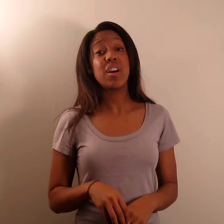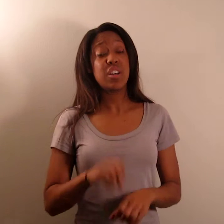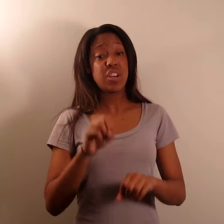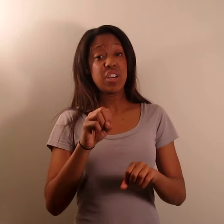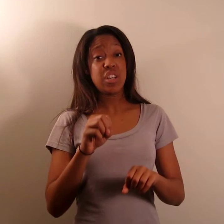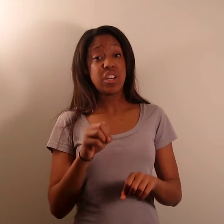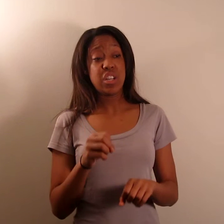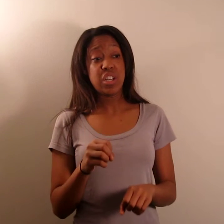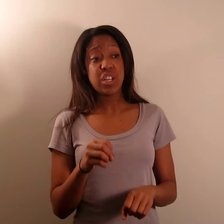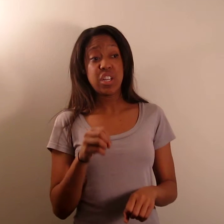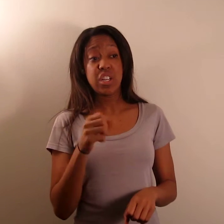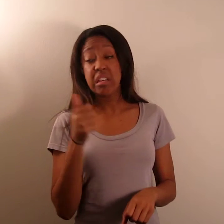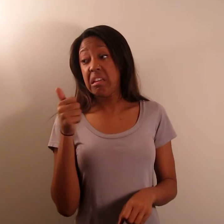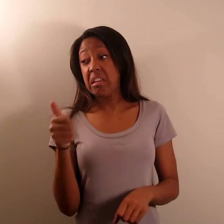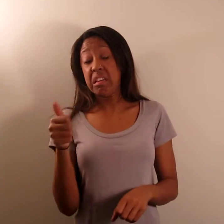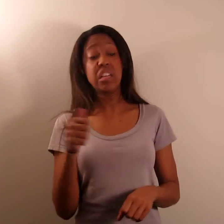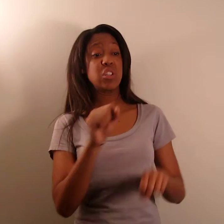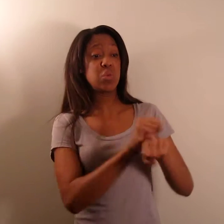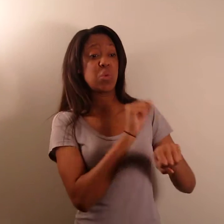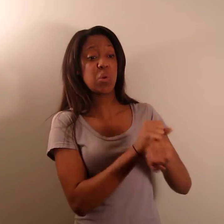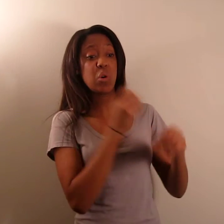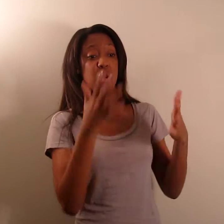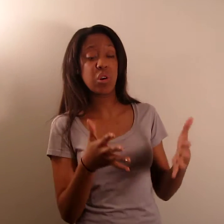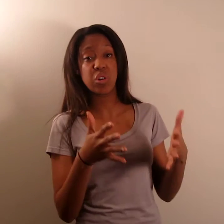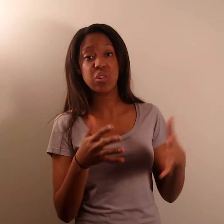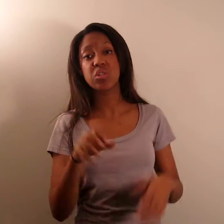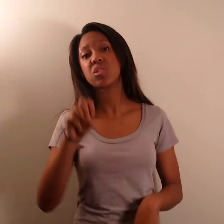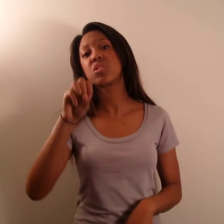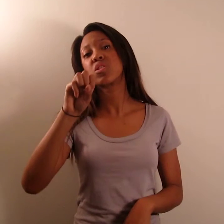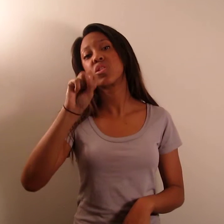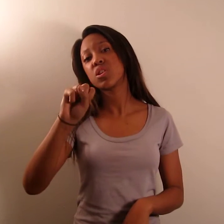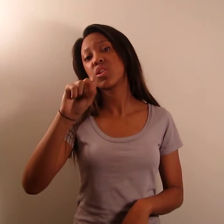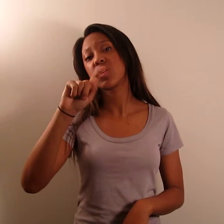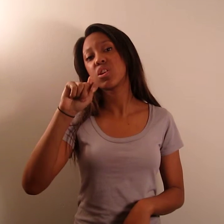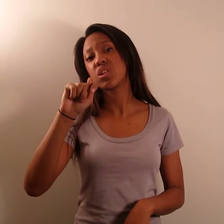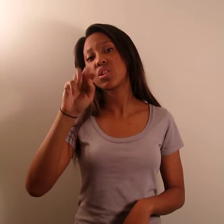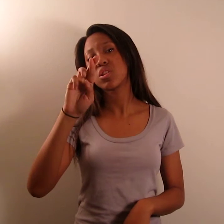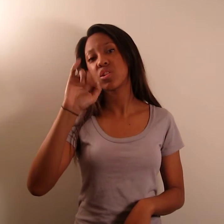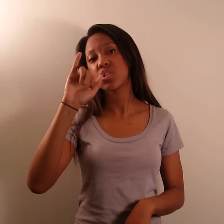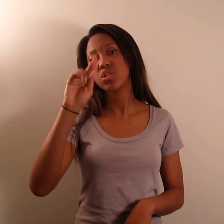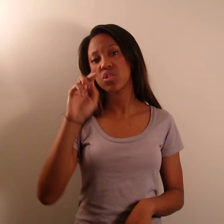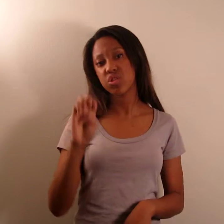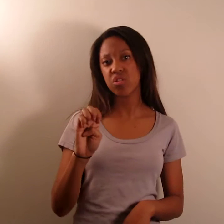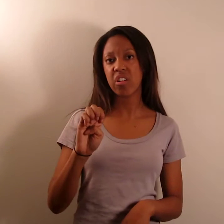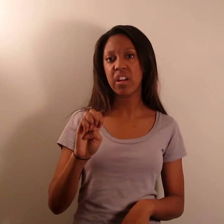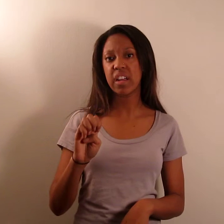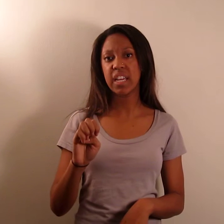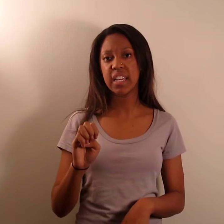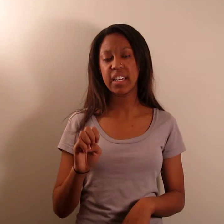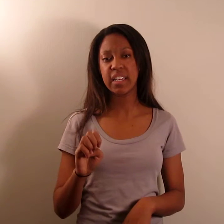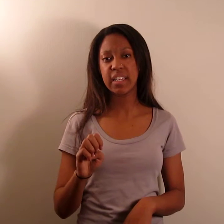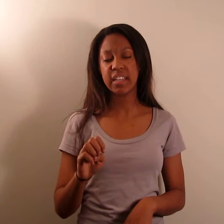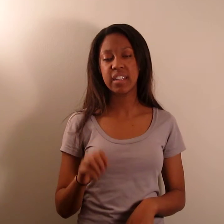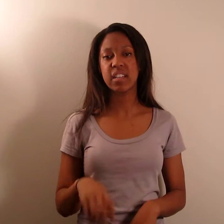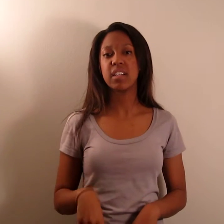They saw this union movement as a personal attack on them, an attack on private property, an attack on the liberty at the